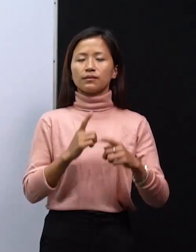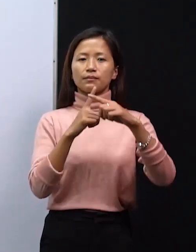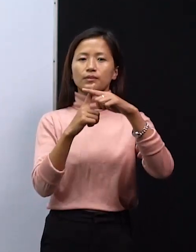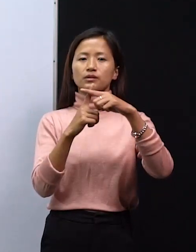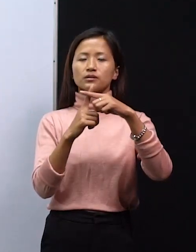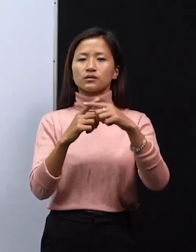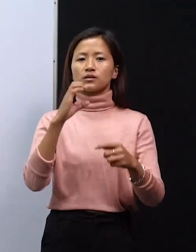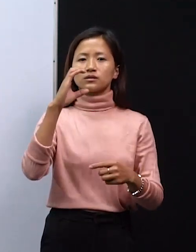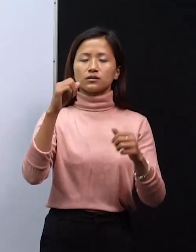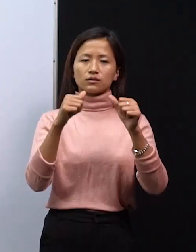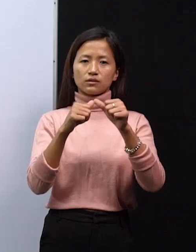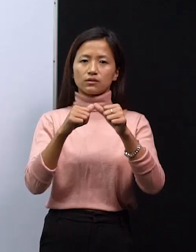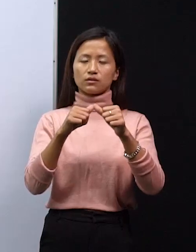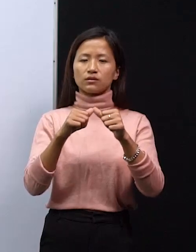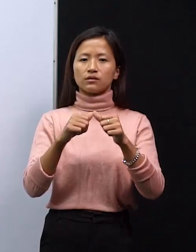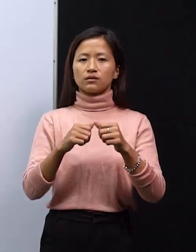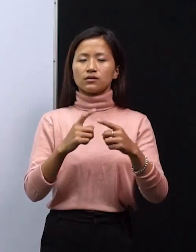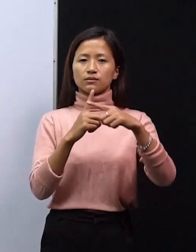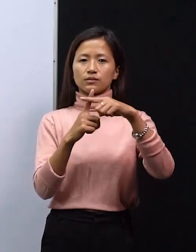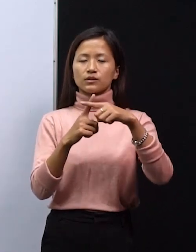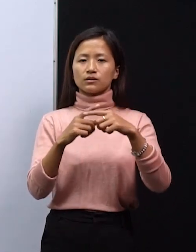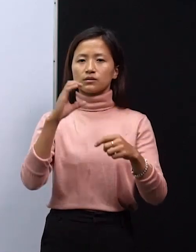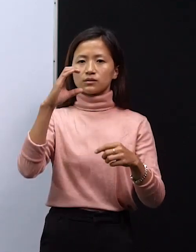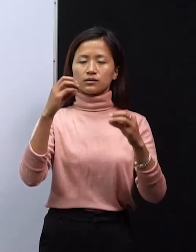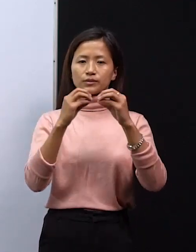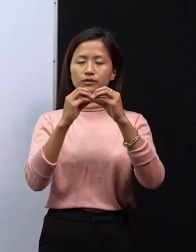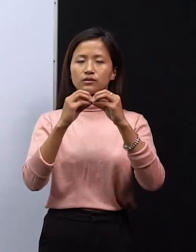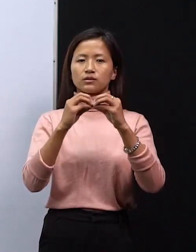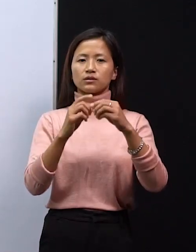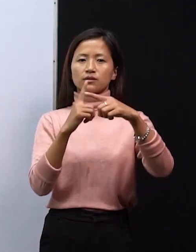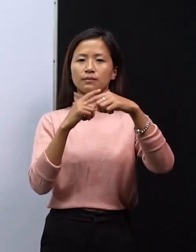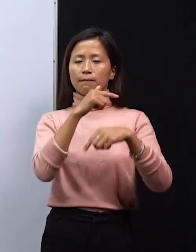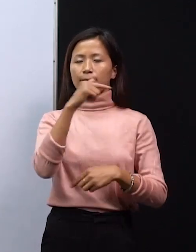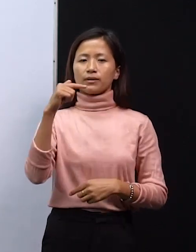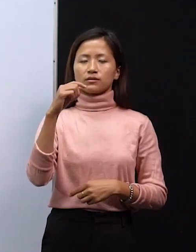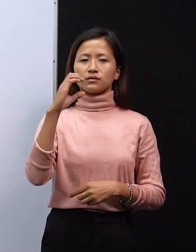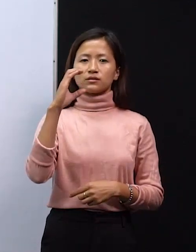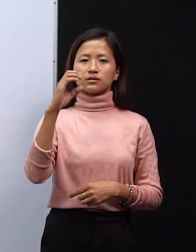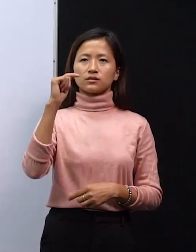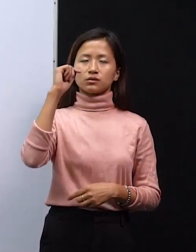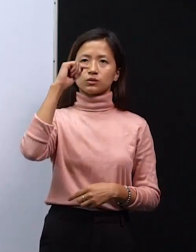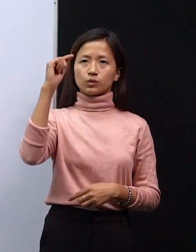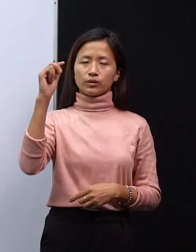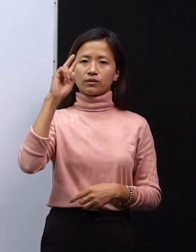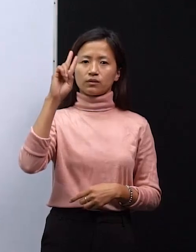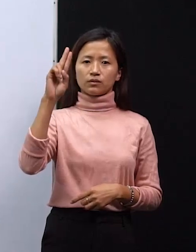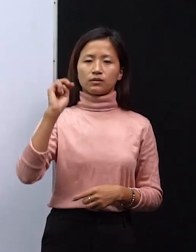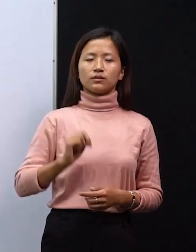plus ca plus cb minus c square, c to the power